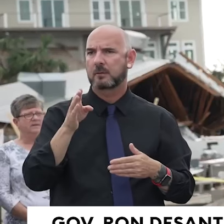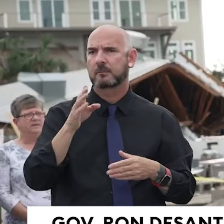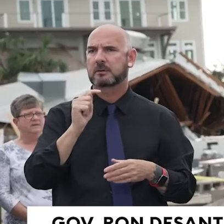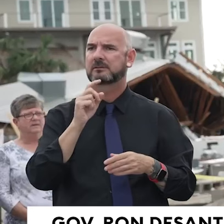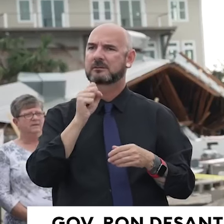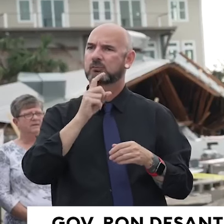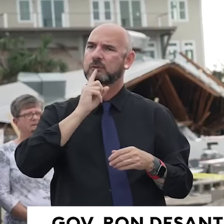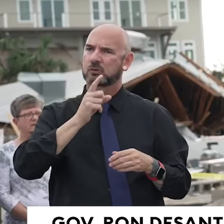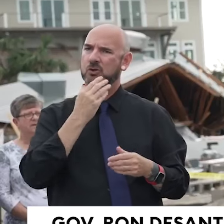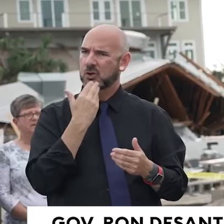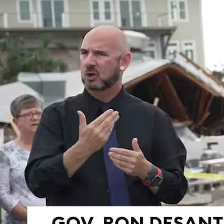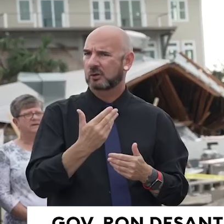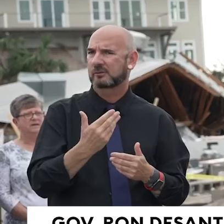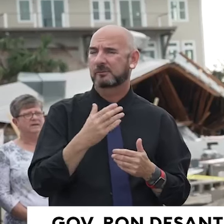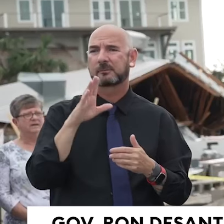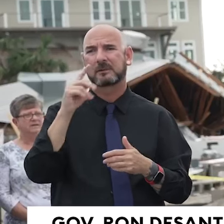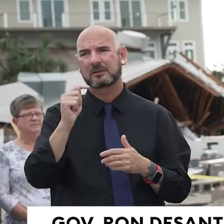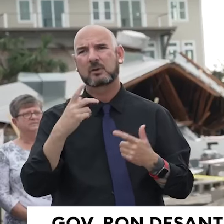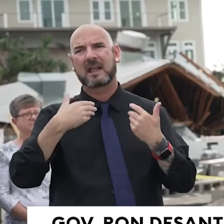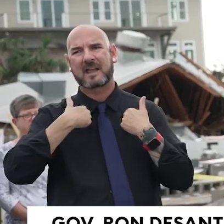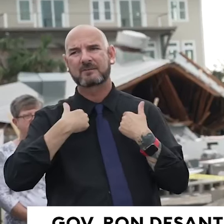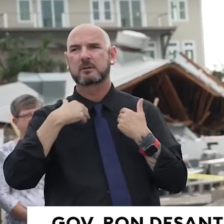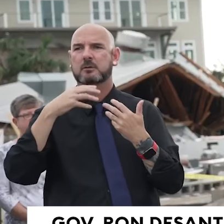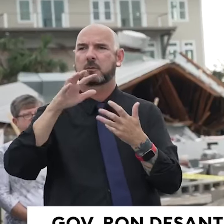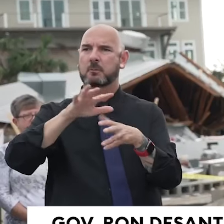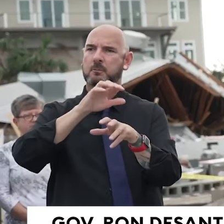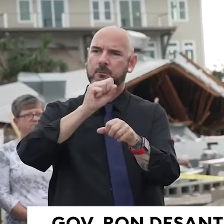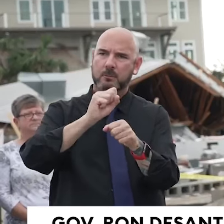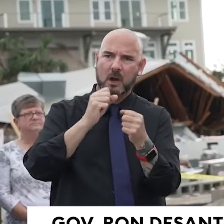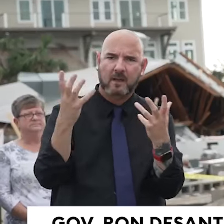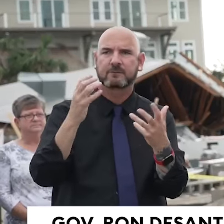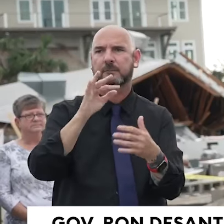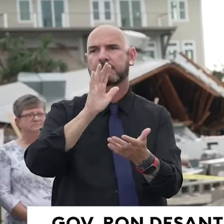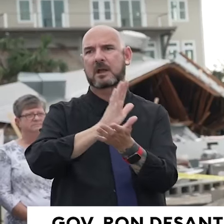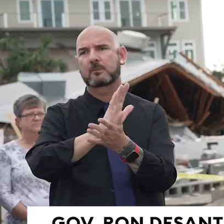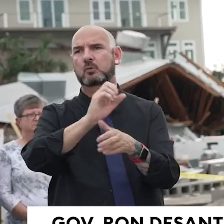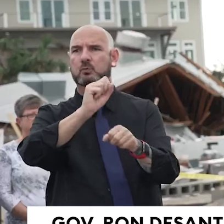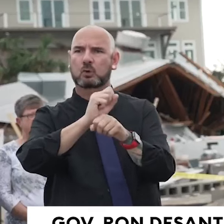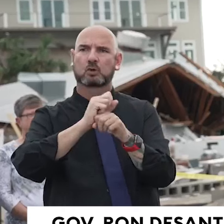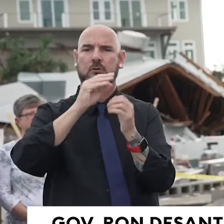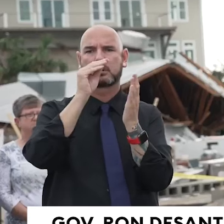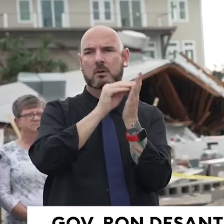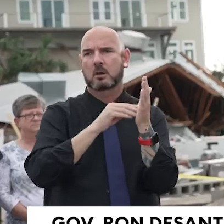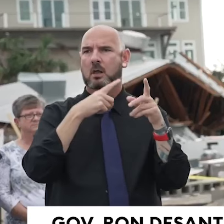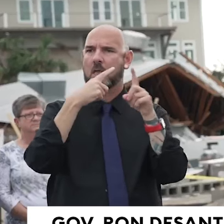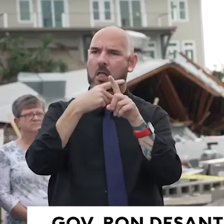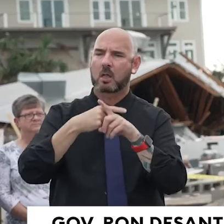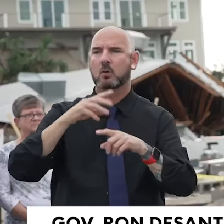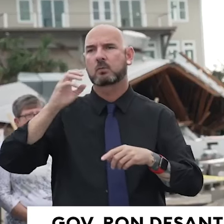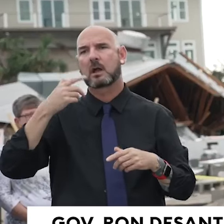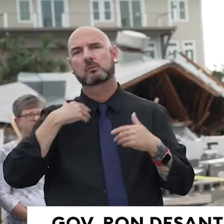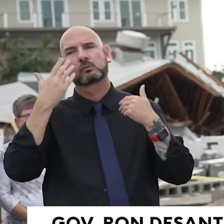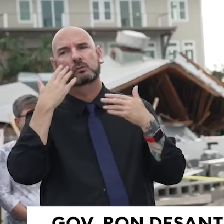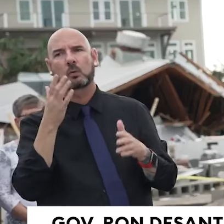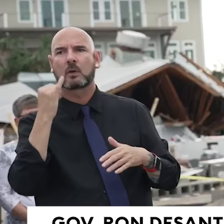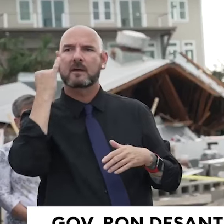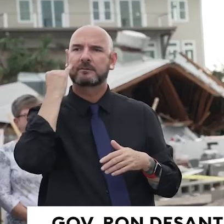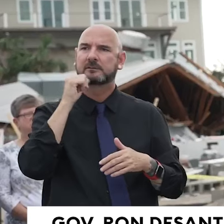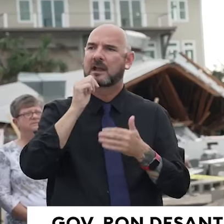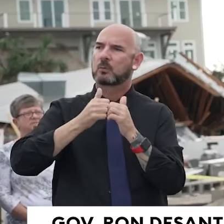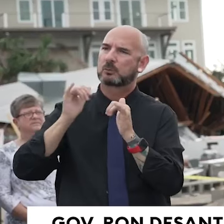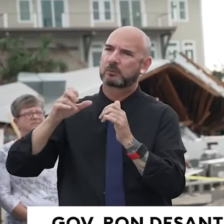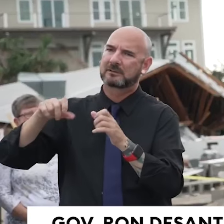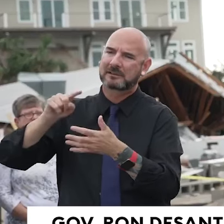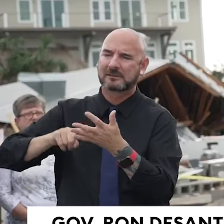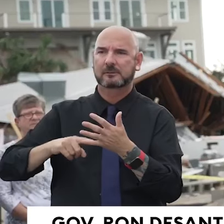But you have bureaucracy. And so the bureaucracy was saying, well, we don't know. That's not the way to do it. And my message is I don't